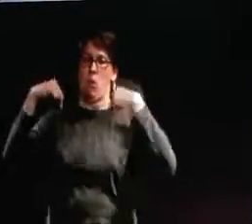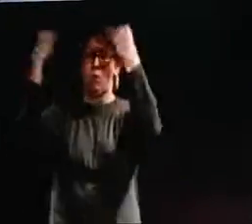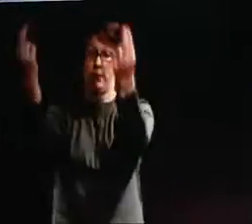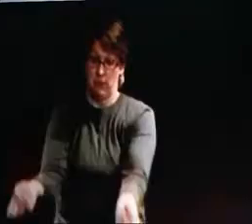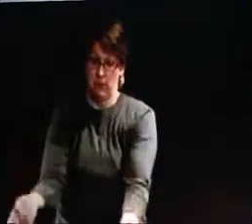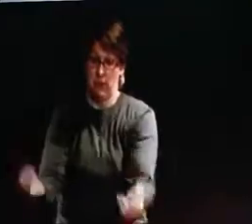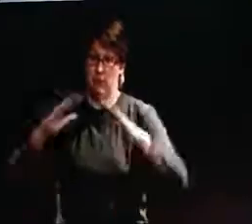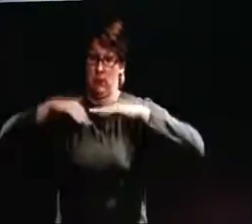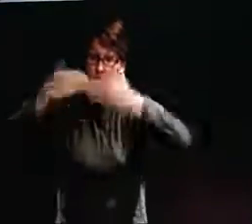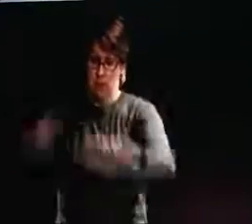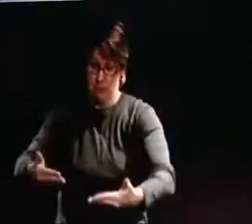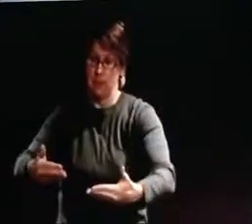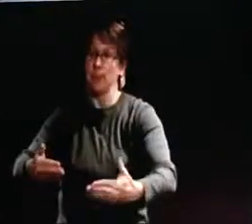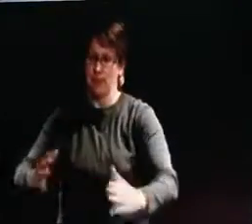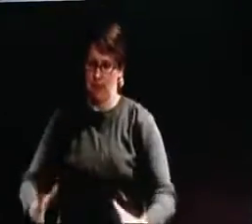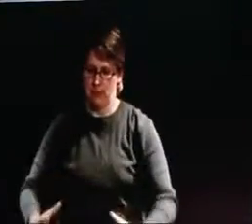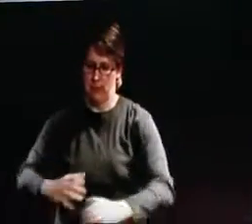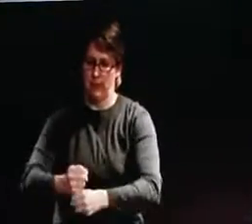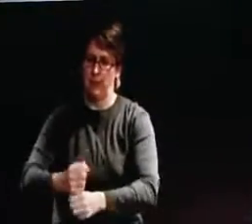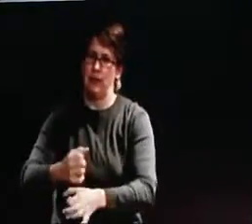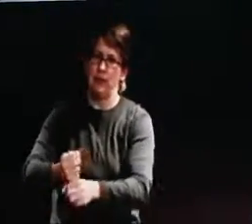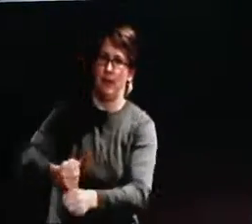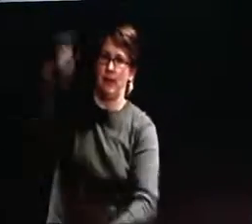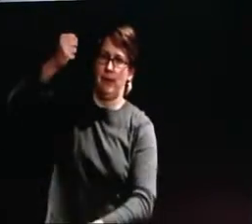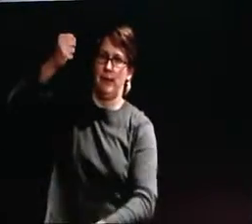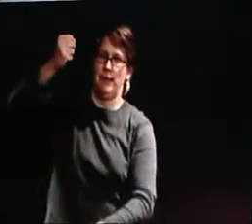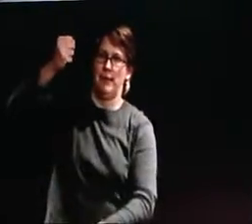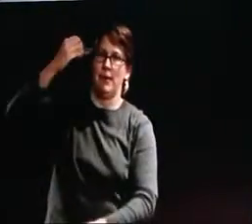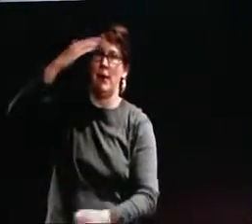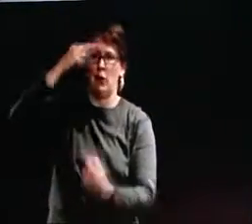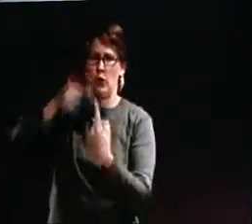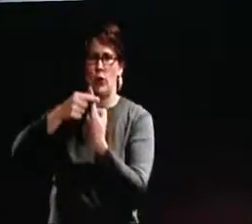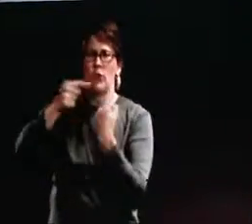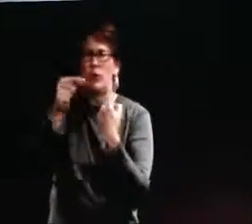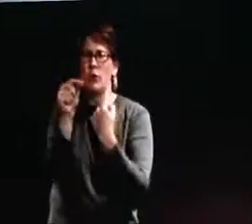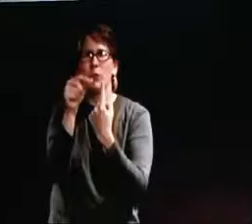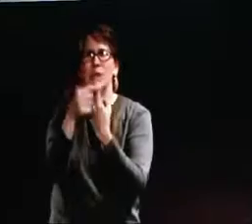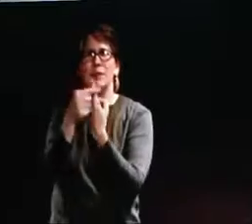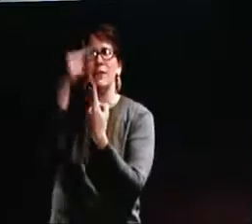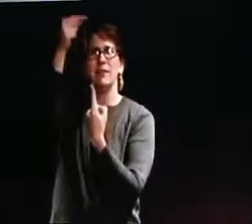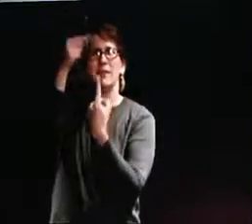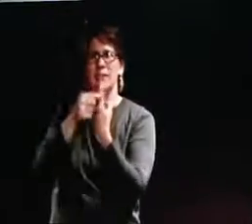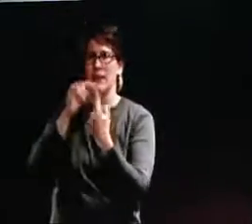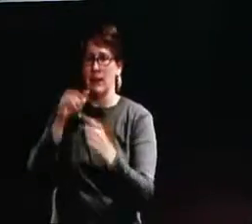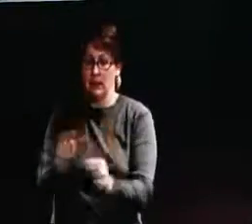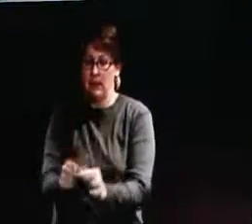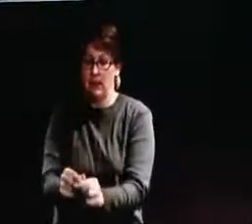typical backpack. You open a flap on the top, and then there's a drawstring that keeps everything inside and keeps it all